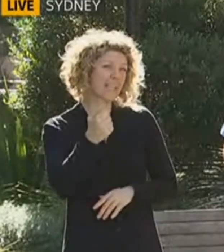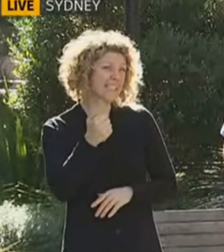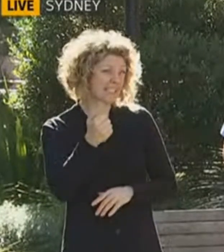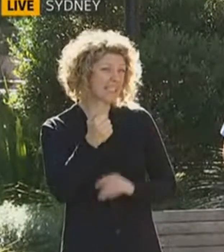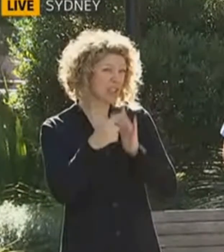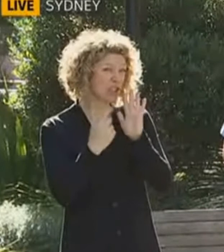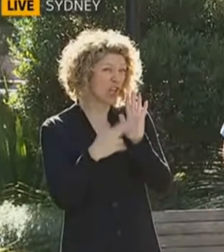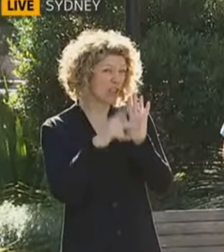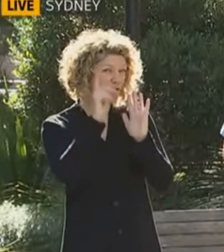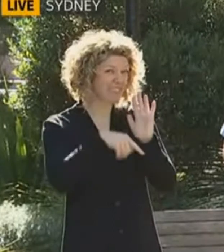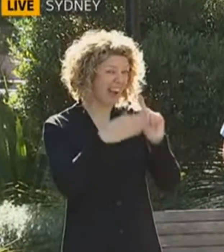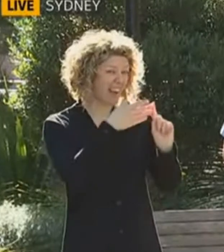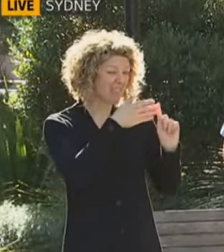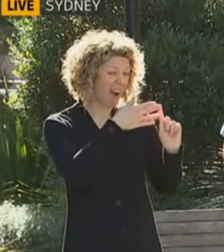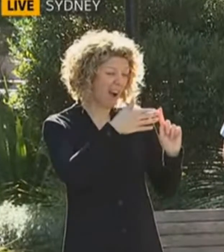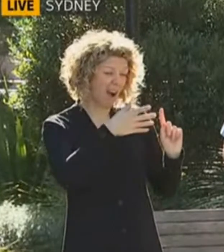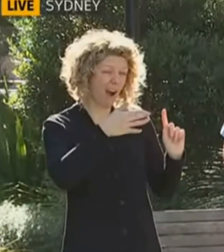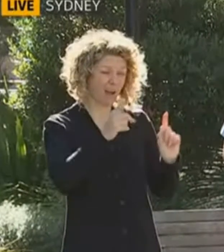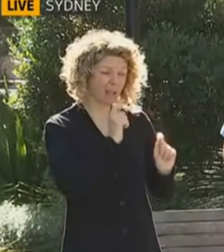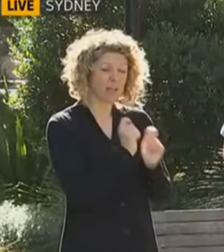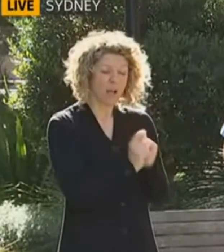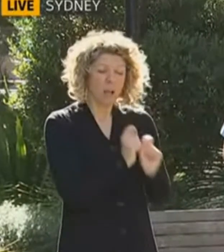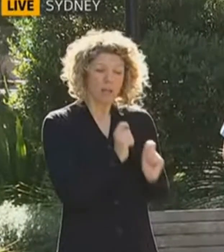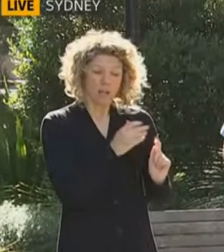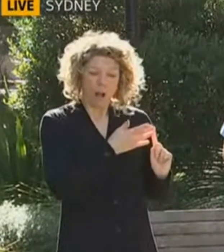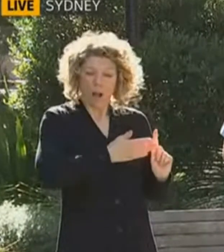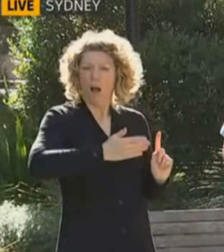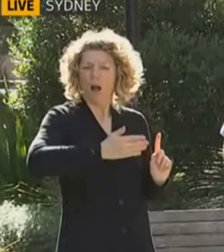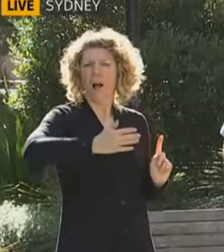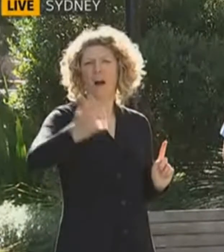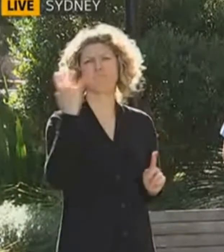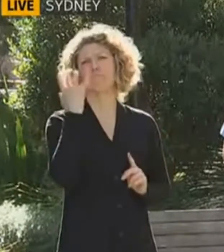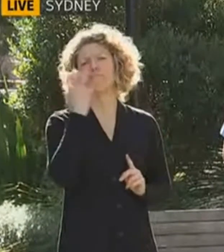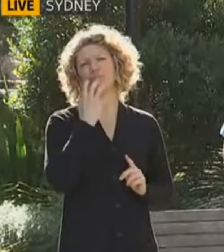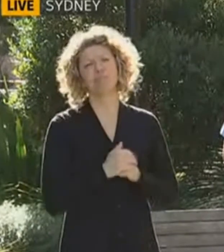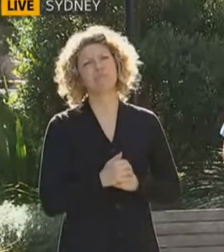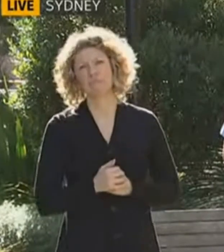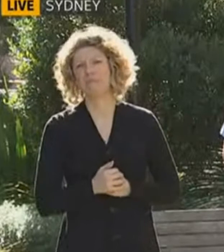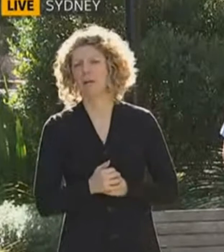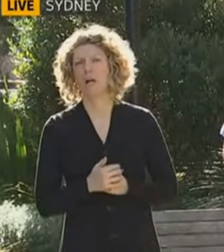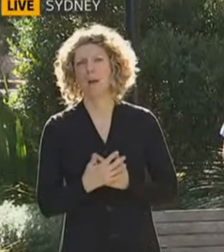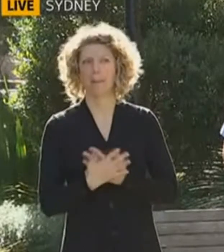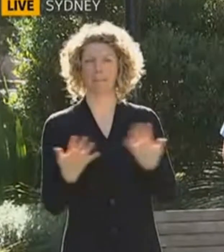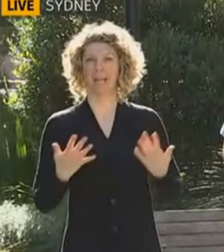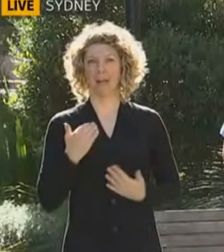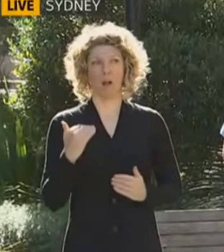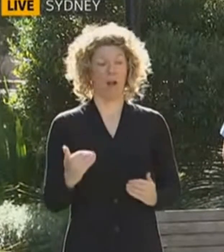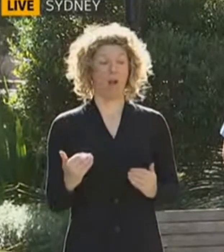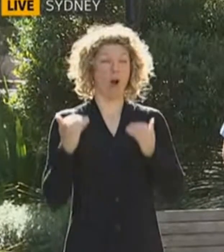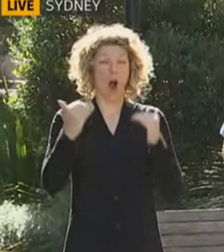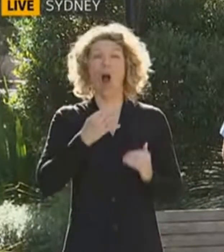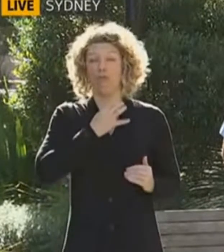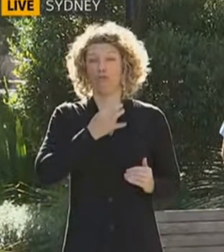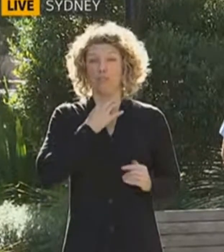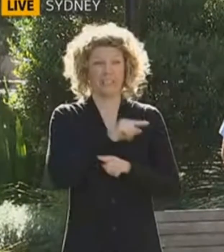community transmission, we've been able to get on top of it, and that remains important because there is a high likelihood, and there always has been a high likelihood. There are people